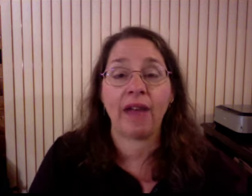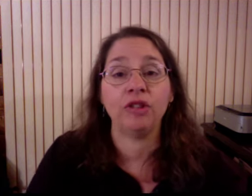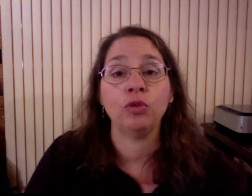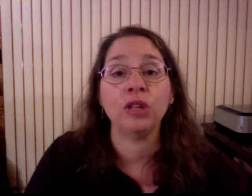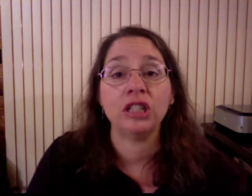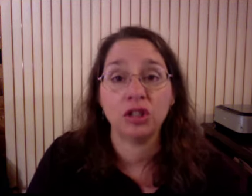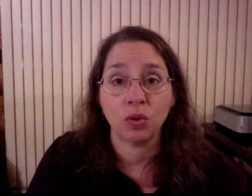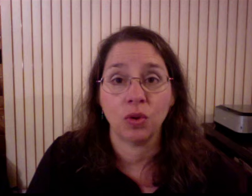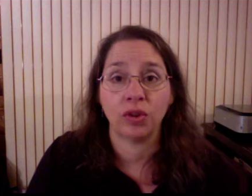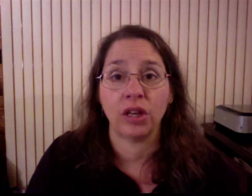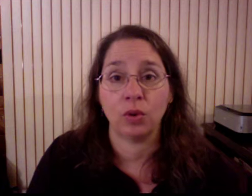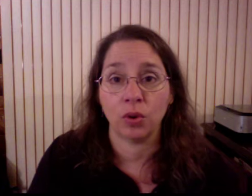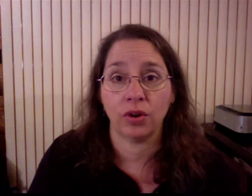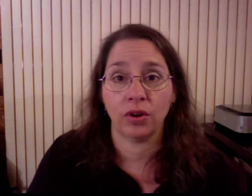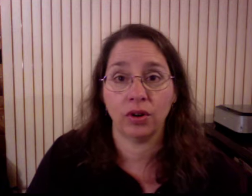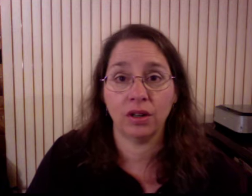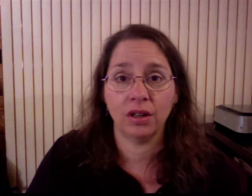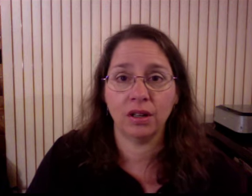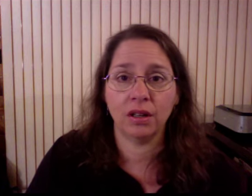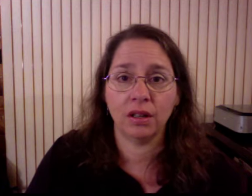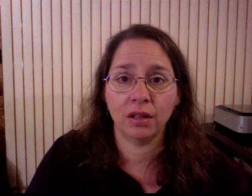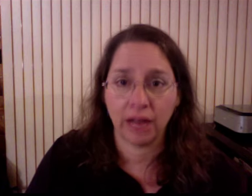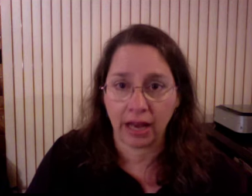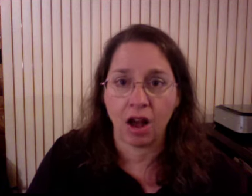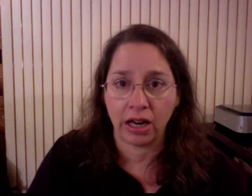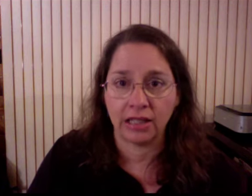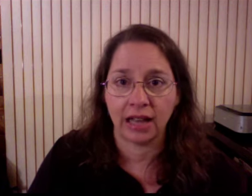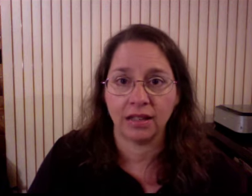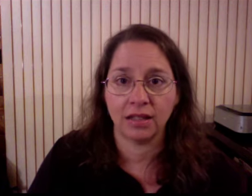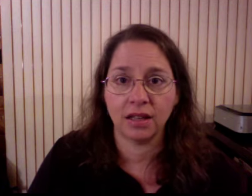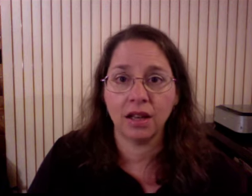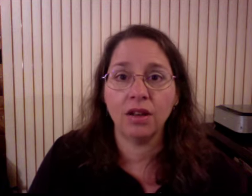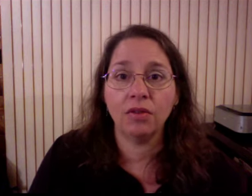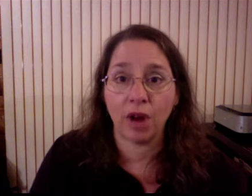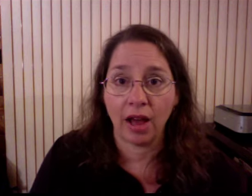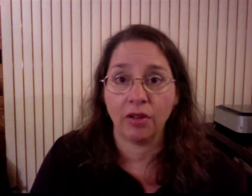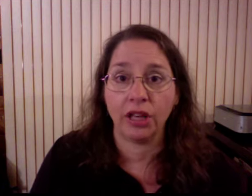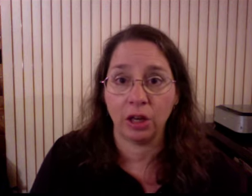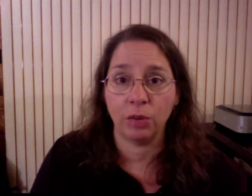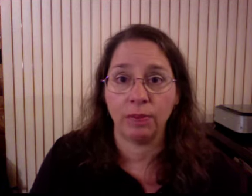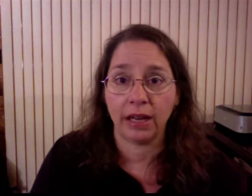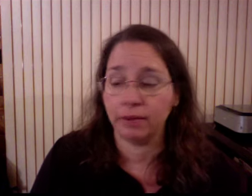to restore the order that God intends for a healthy human being.